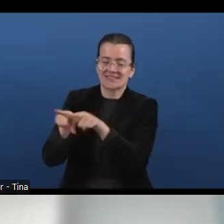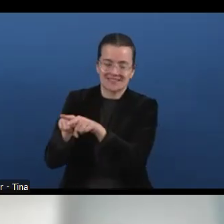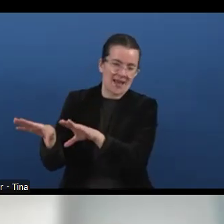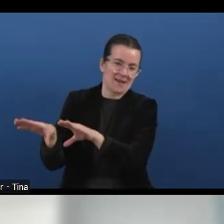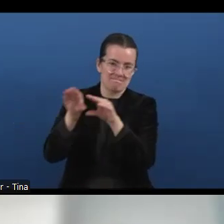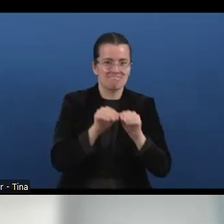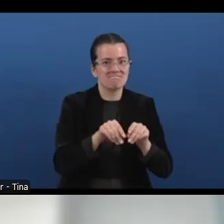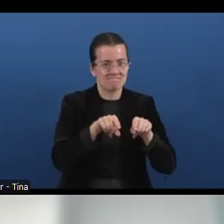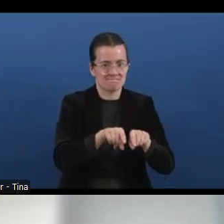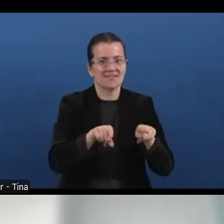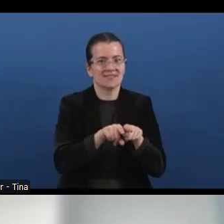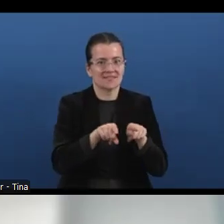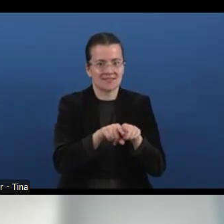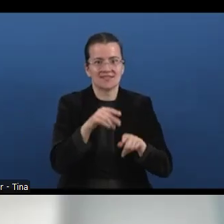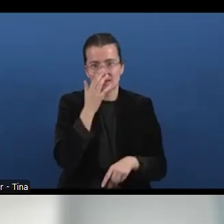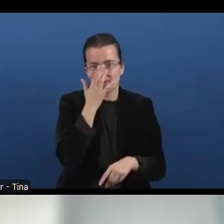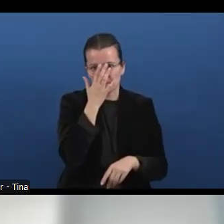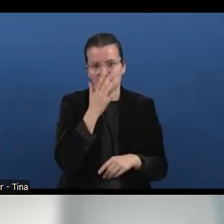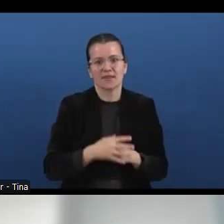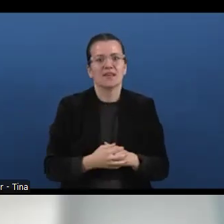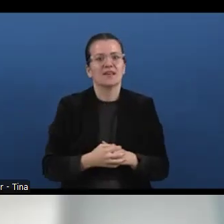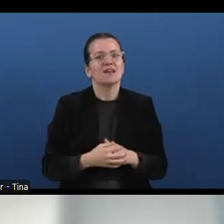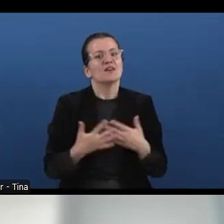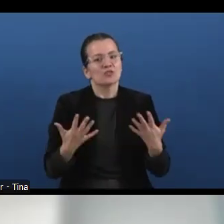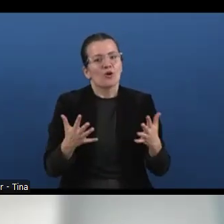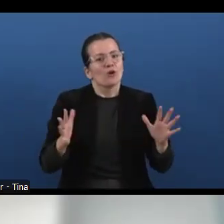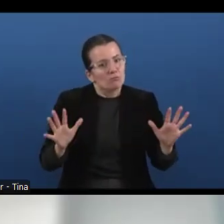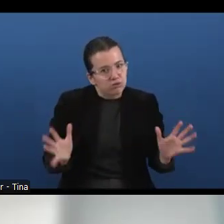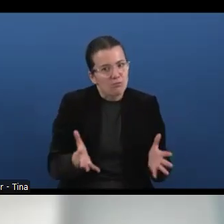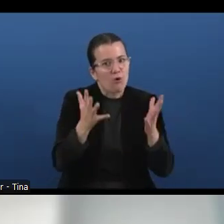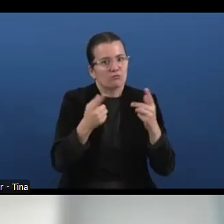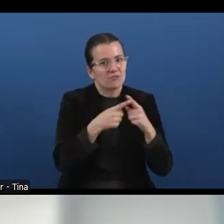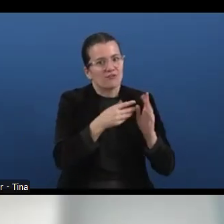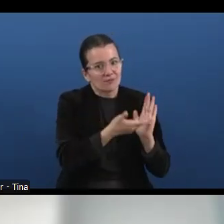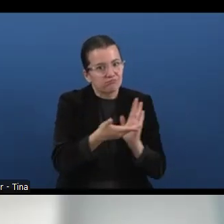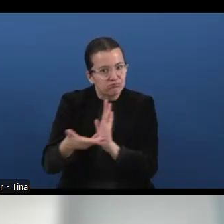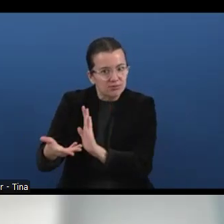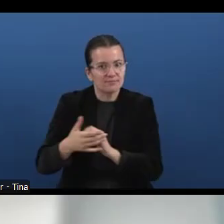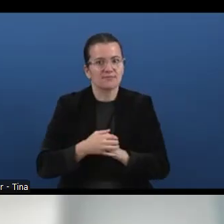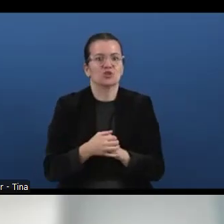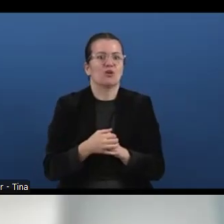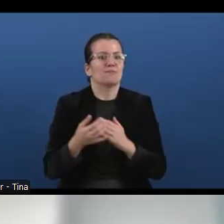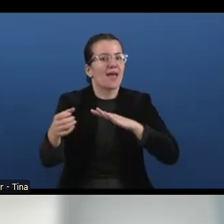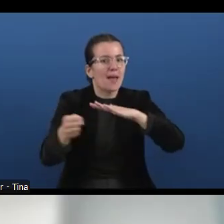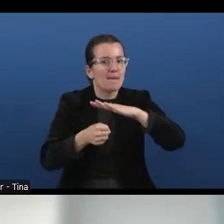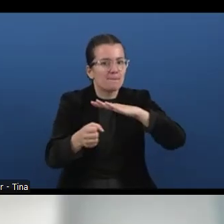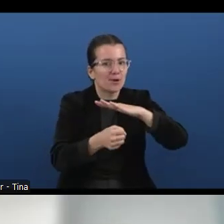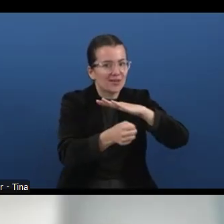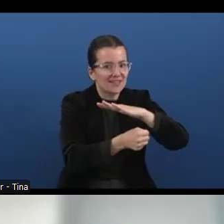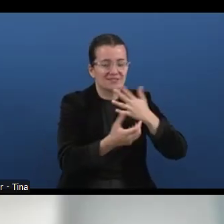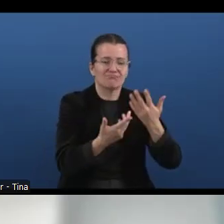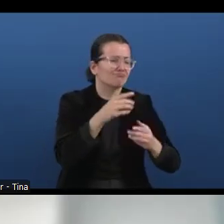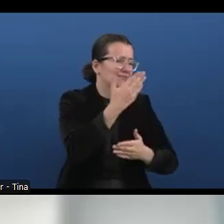every employee, including those with disabilities or dependent with disabilities, can thrive and feel